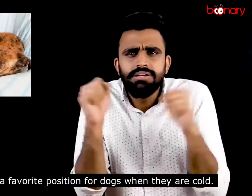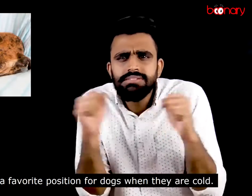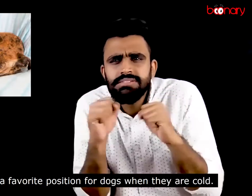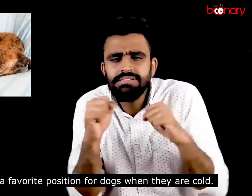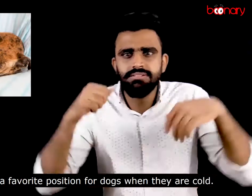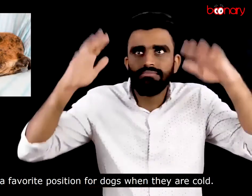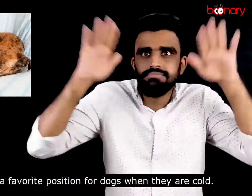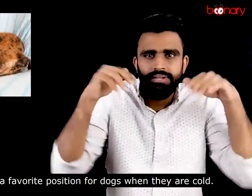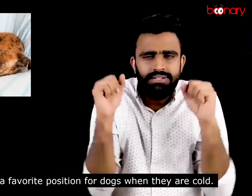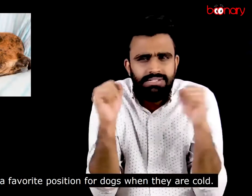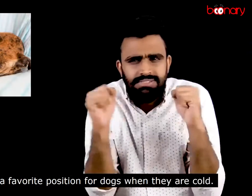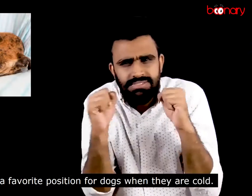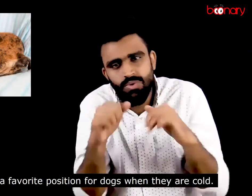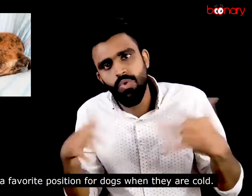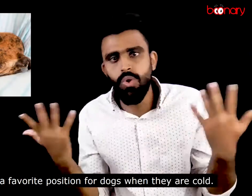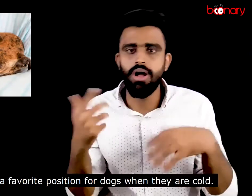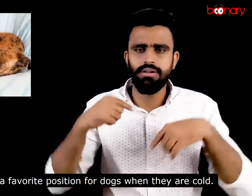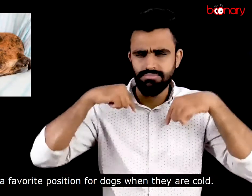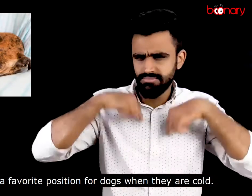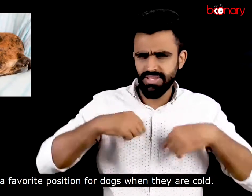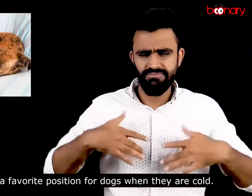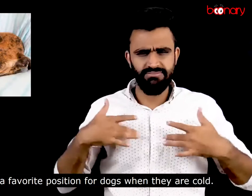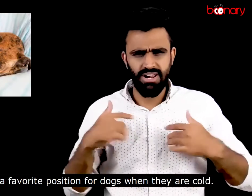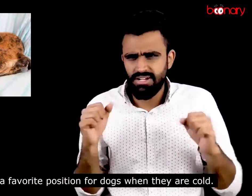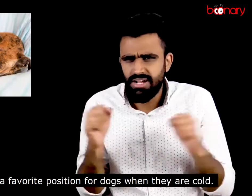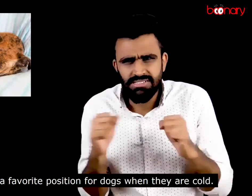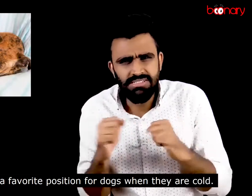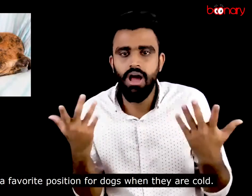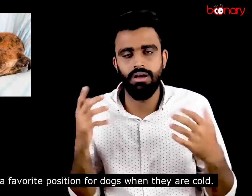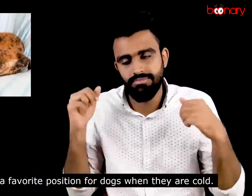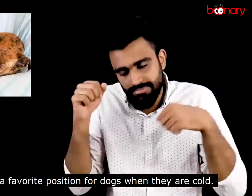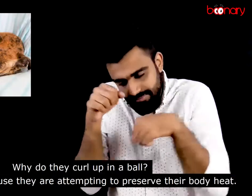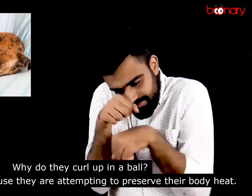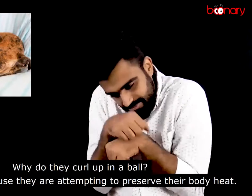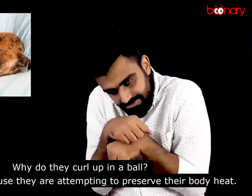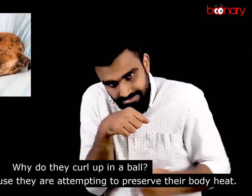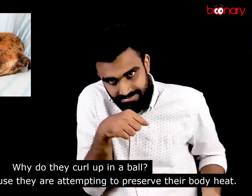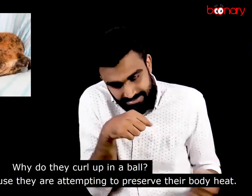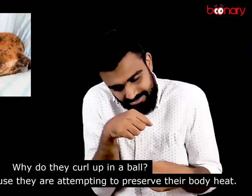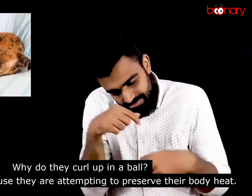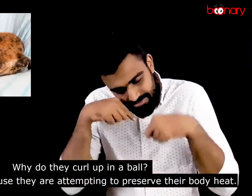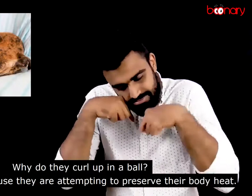This is also a favorite position for dogs when they are cold. Why do they curl up in a